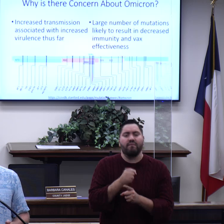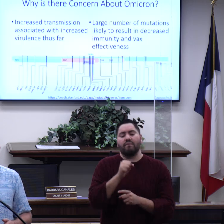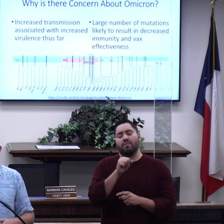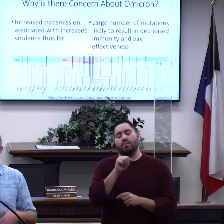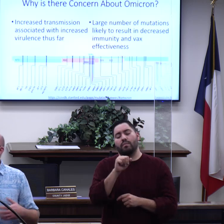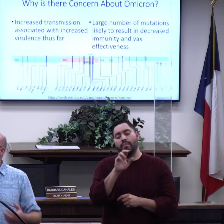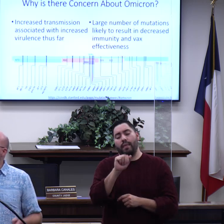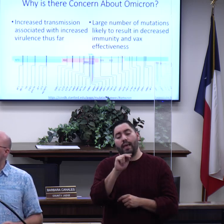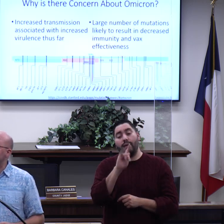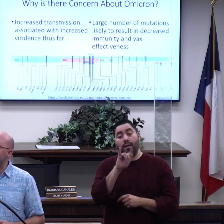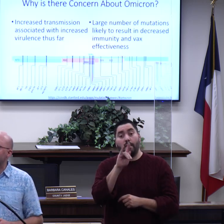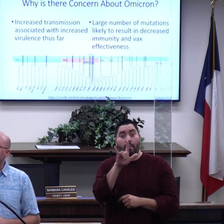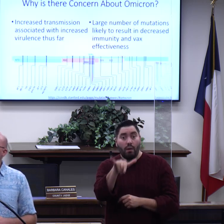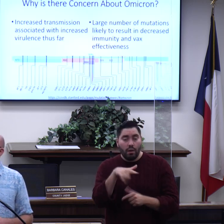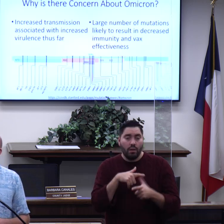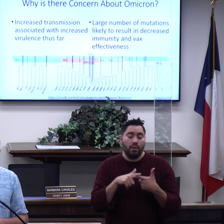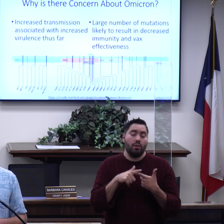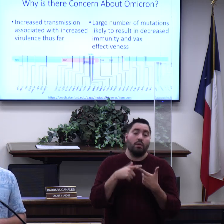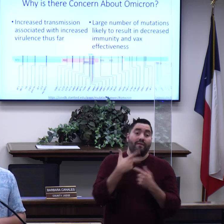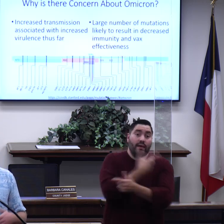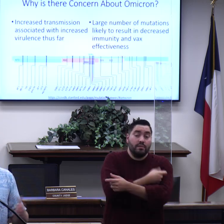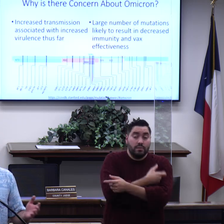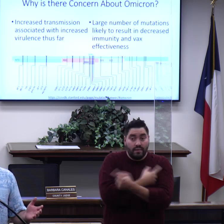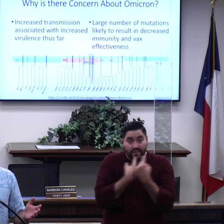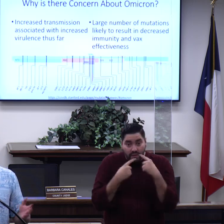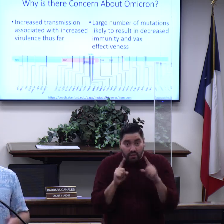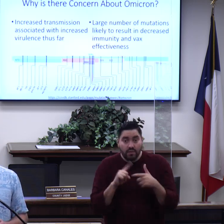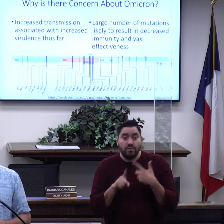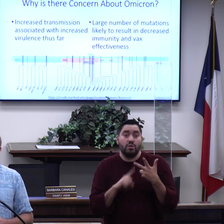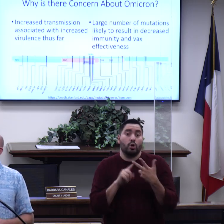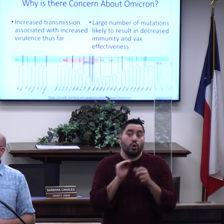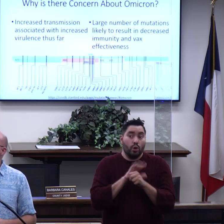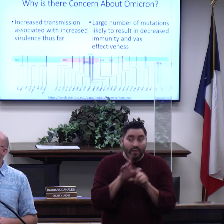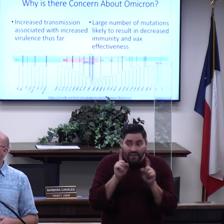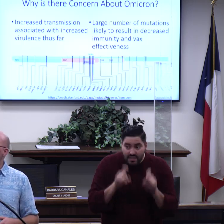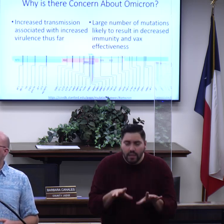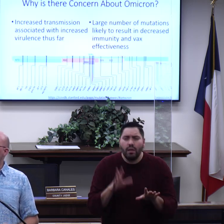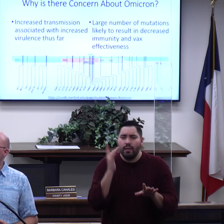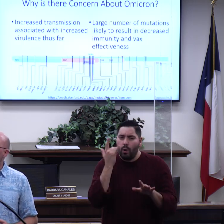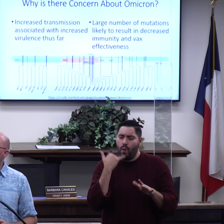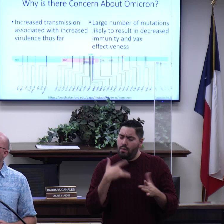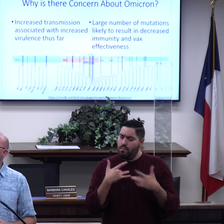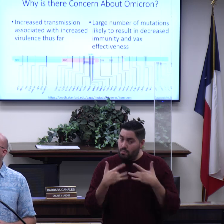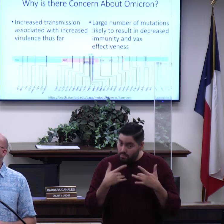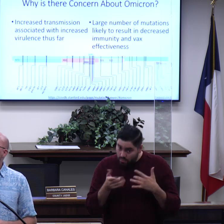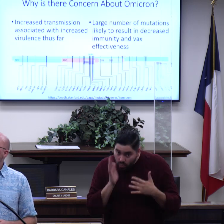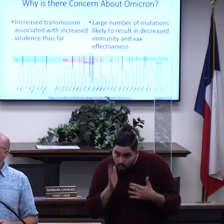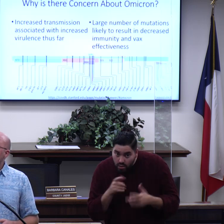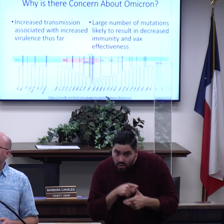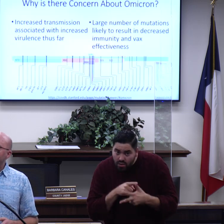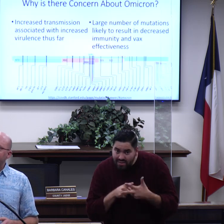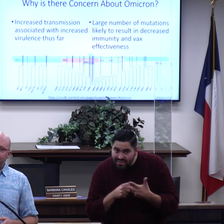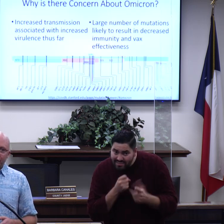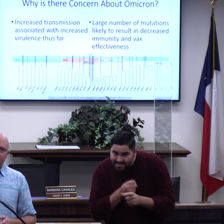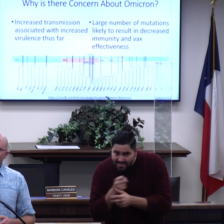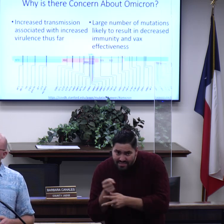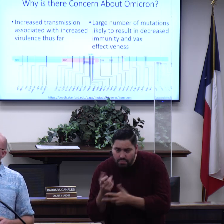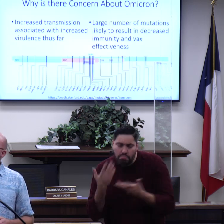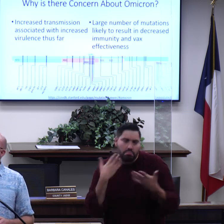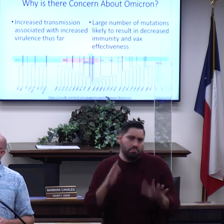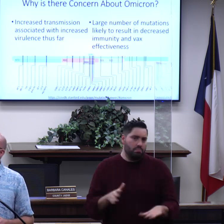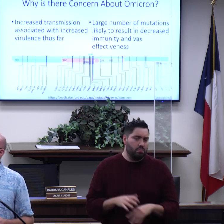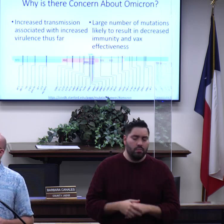vaccine effectiveness, your immune system. Even COVID tests, right? That's why there's some concern about that.